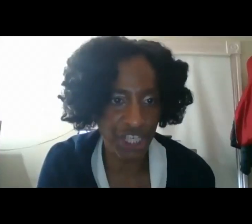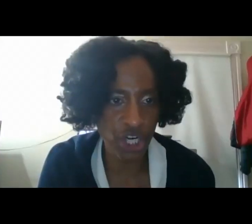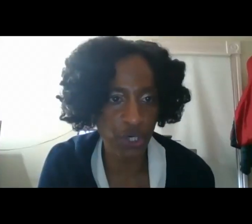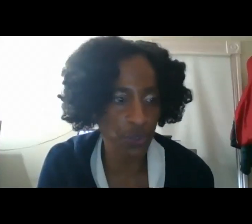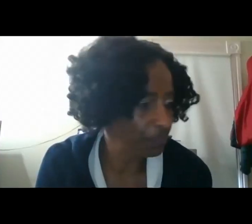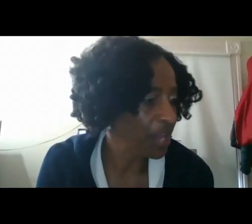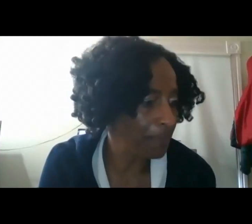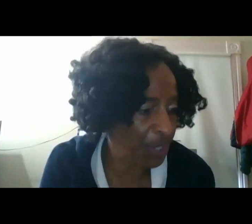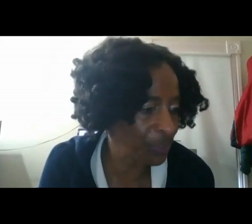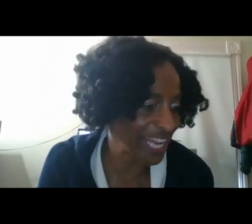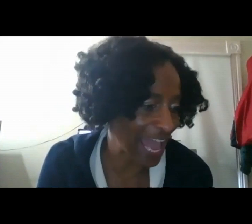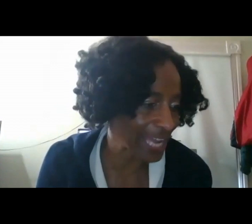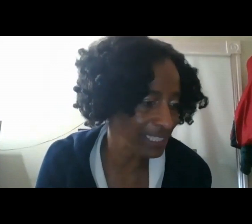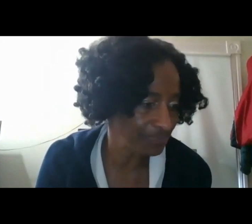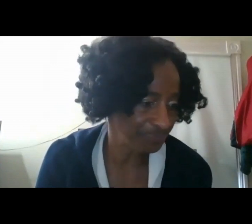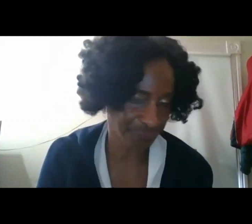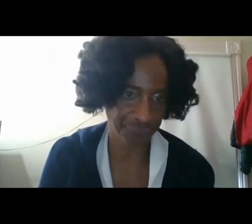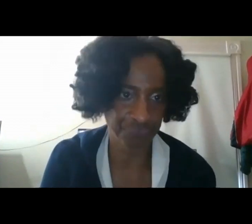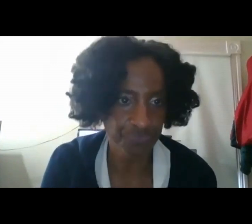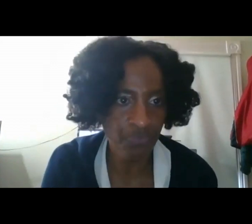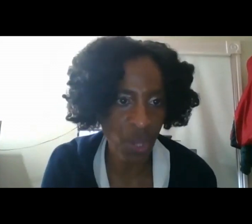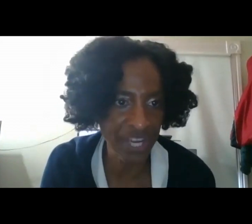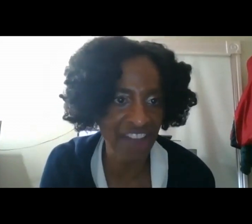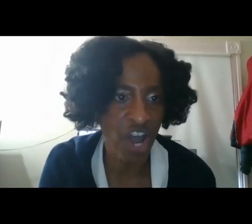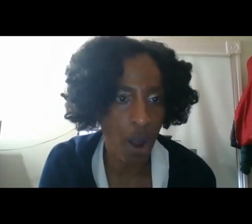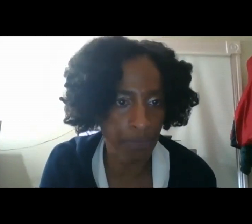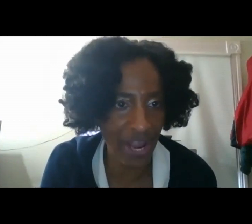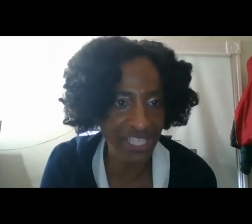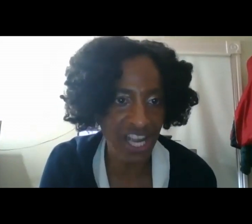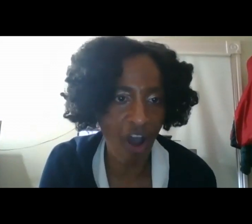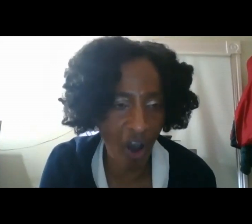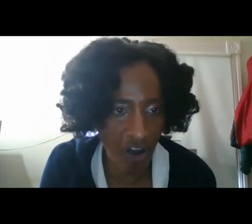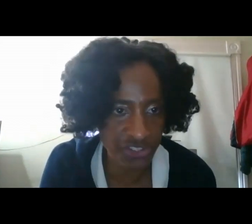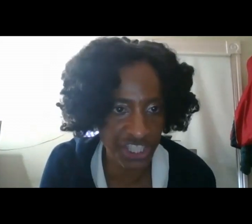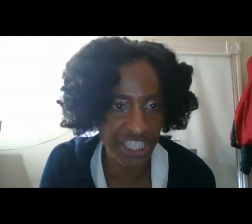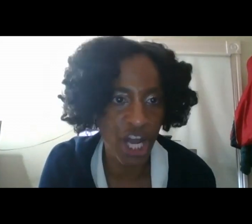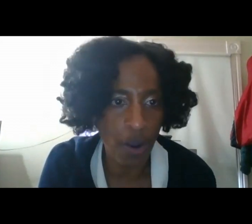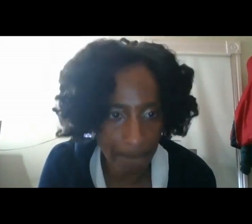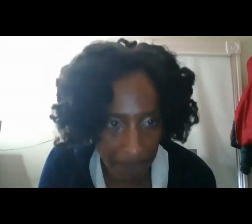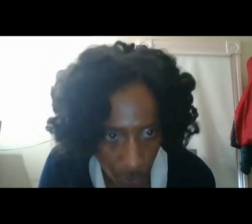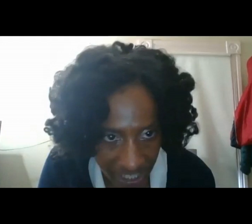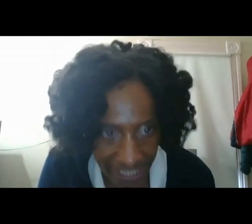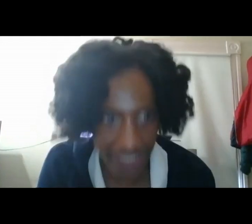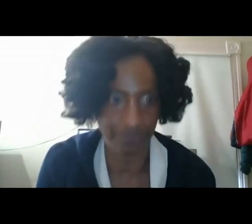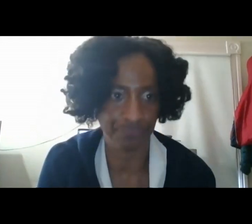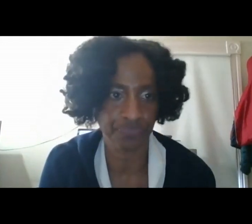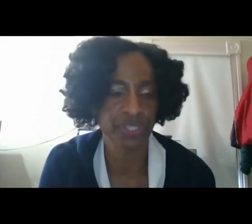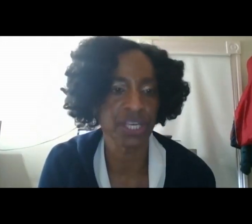Kylie Nicole Bahuniak. We have Brett Austin